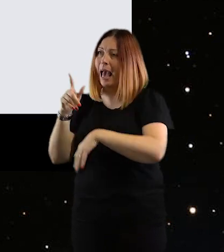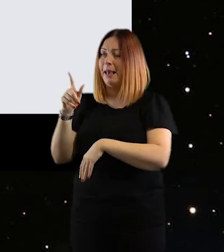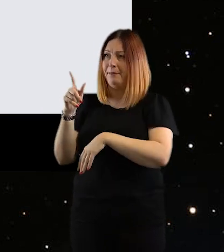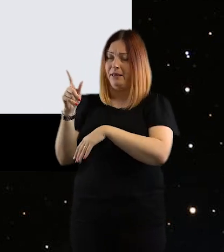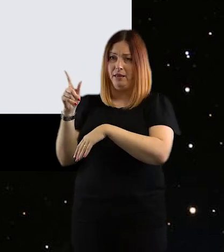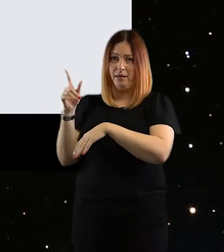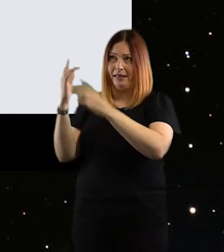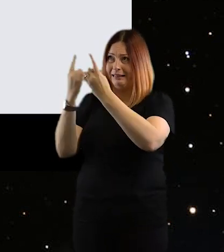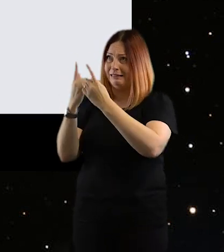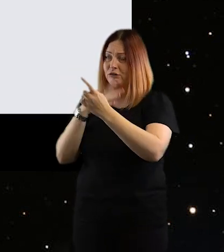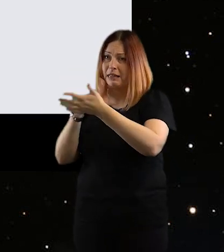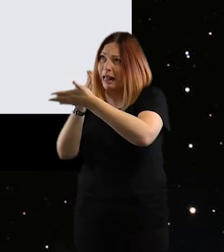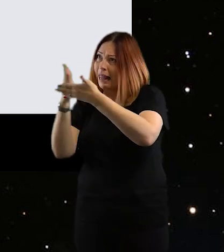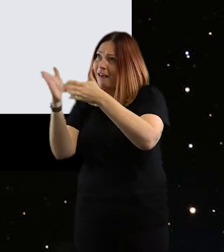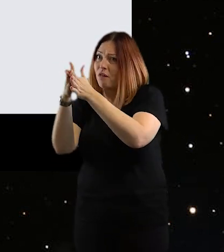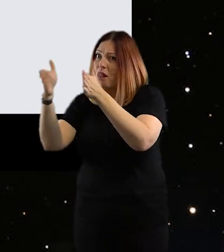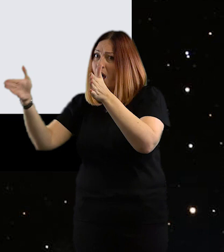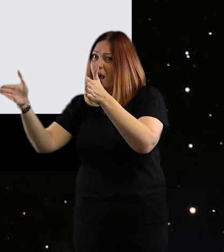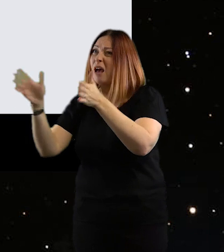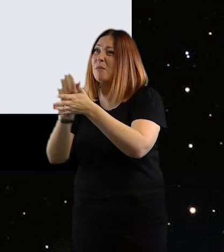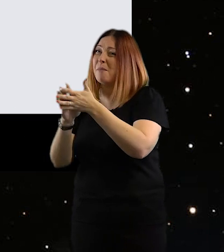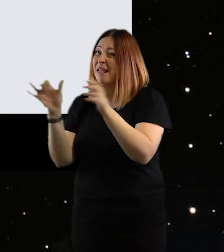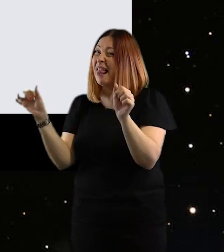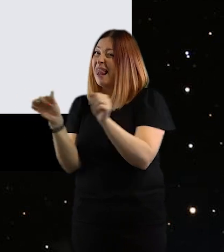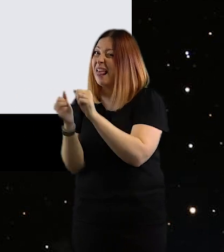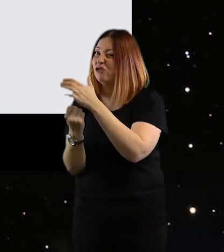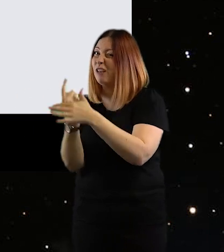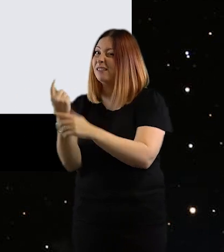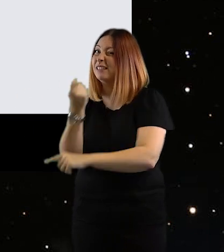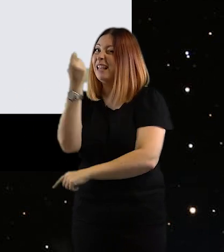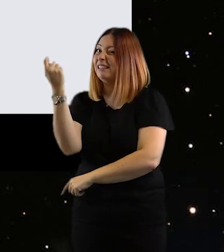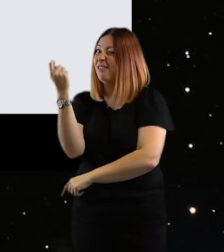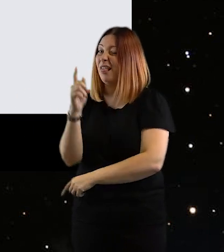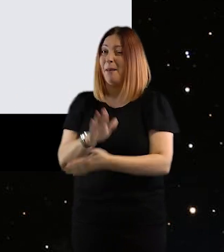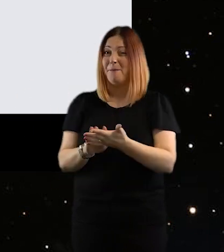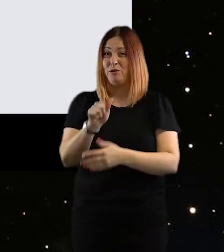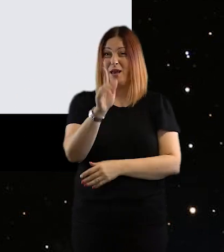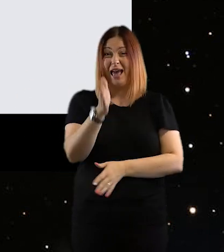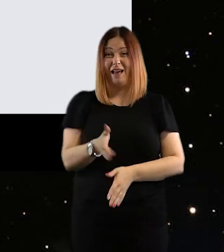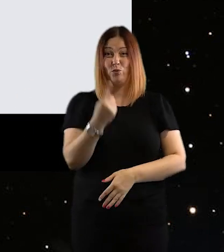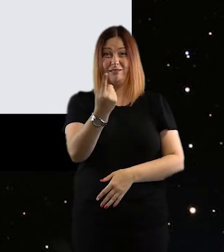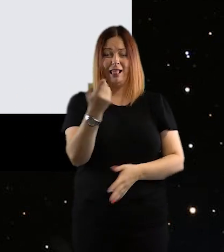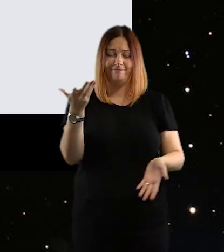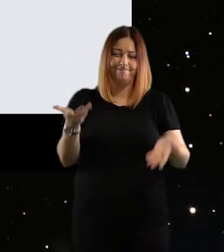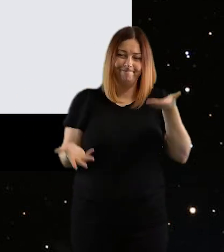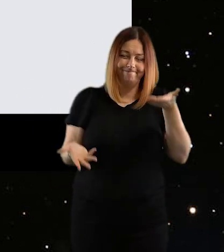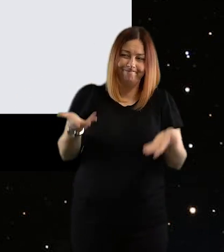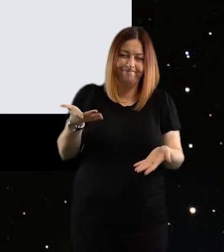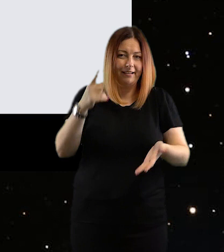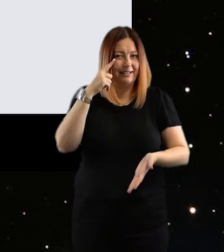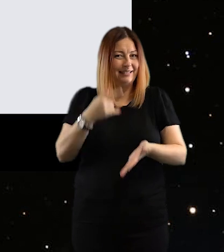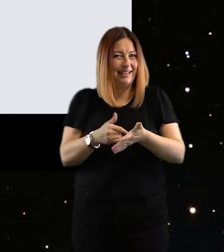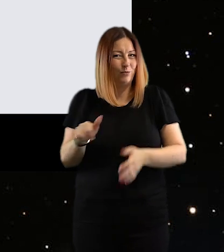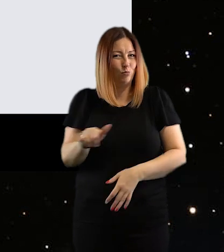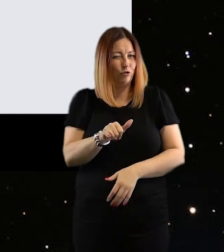is less chance of your observation being successful. So it's a bit of a trade-off, you need to make those decisions. But for this video, I'm just going to